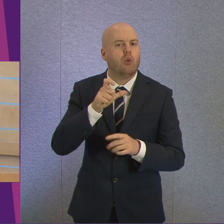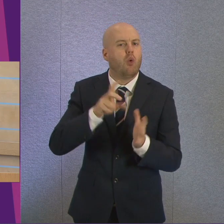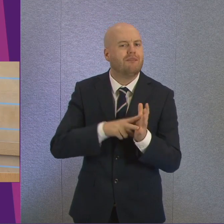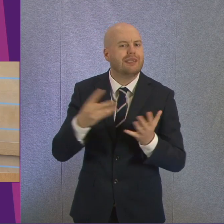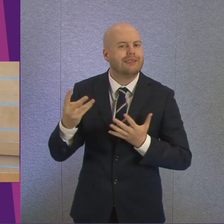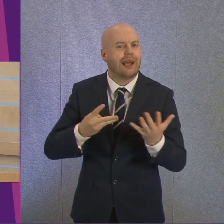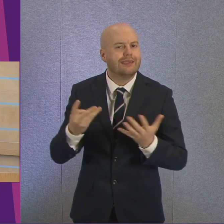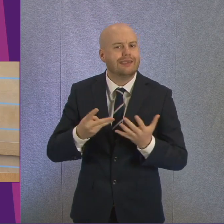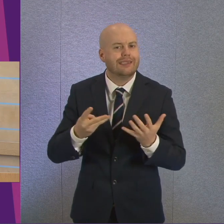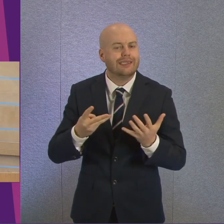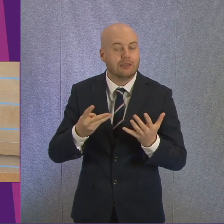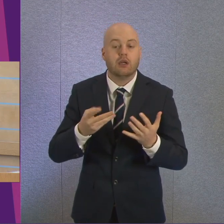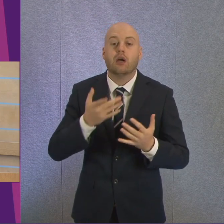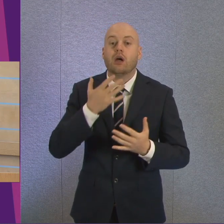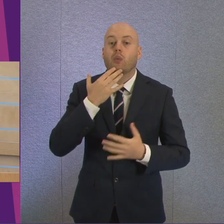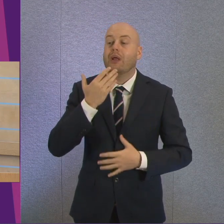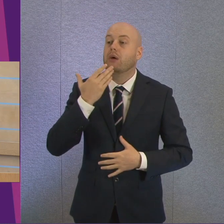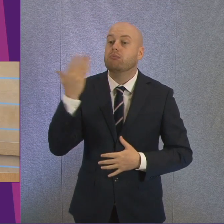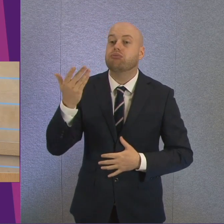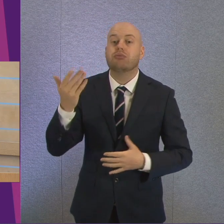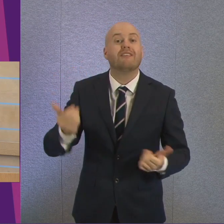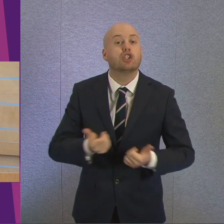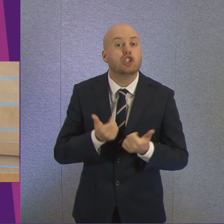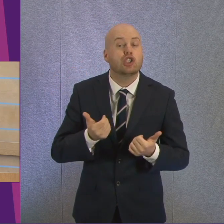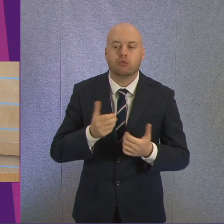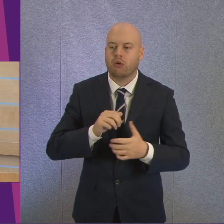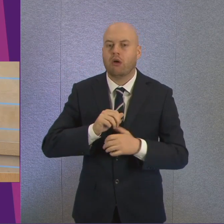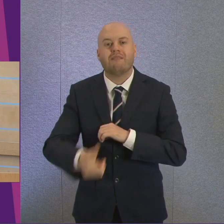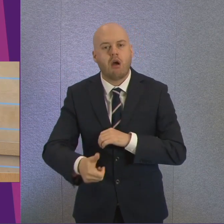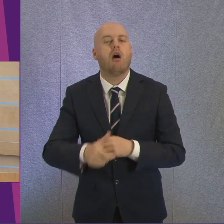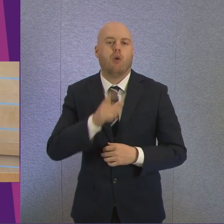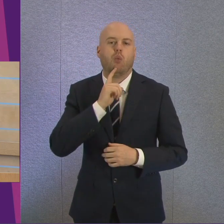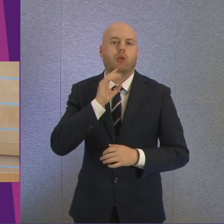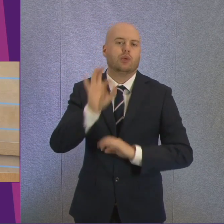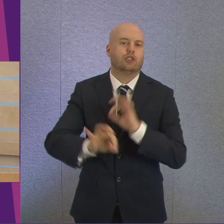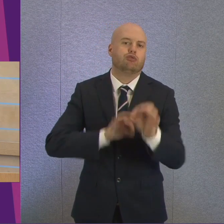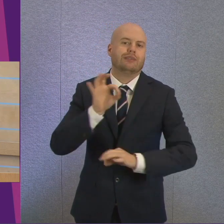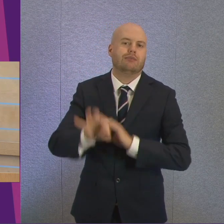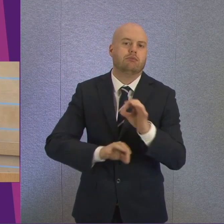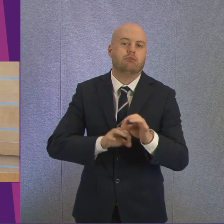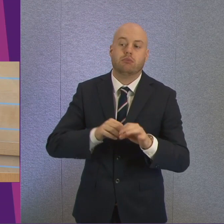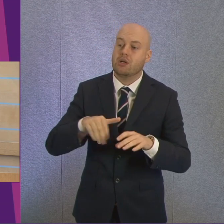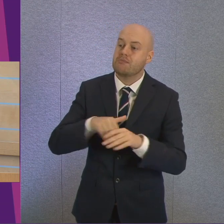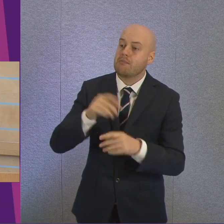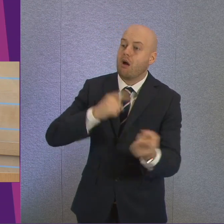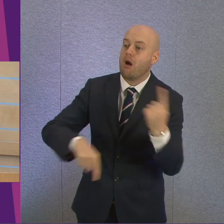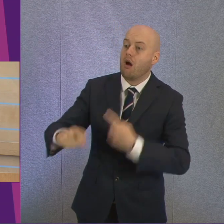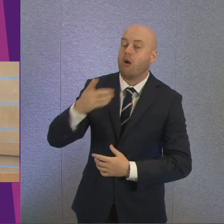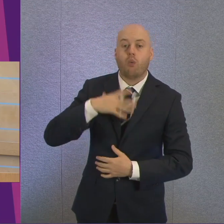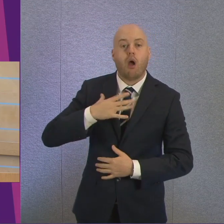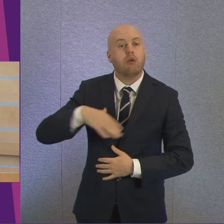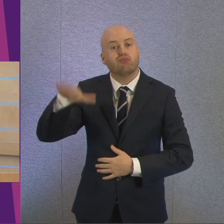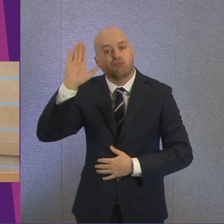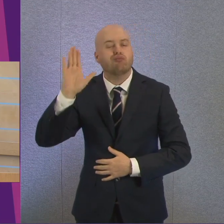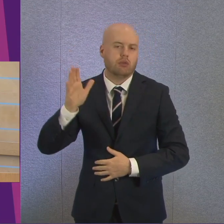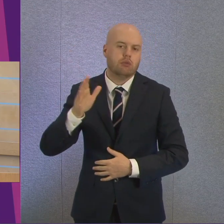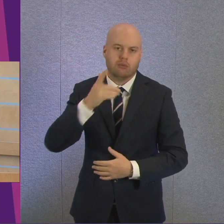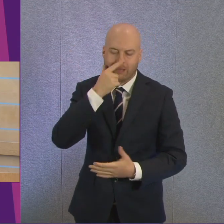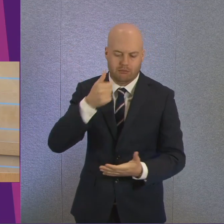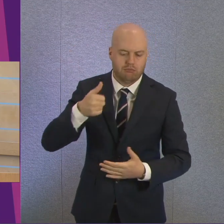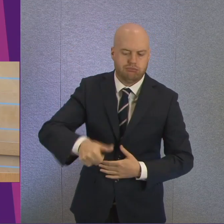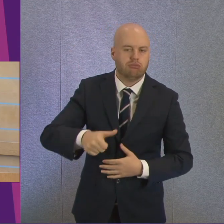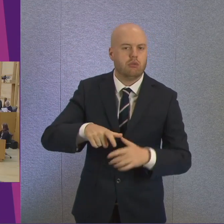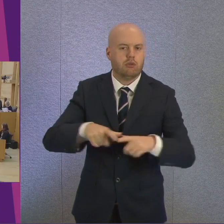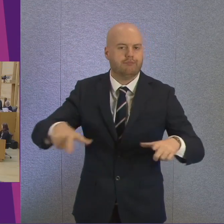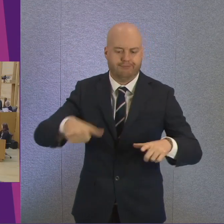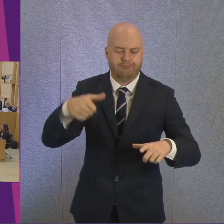will take questions at the end of her statement. I would encourage all members who wish to contribute to press their request to speak buttons as soon as possible, and I call on the Cabinet Secretary.